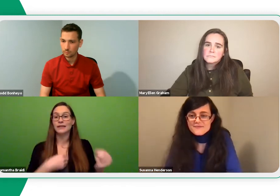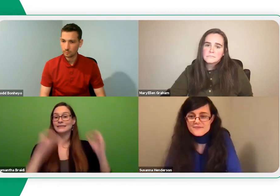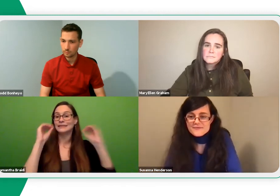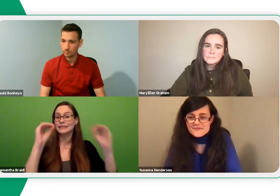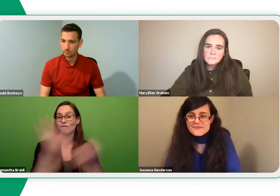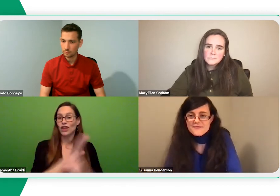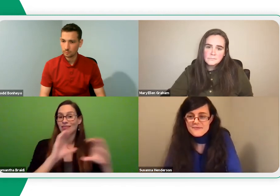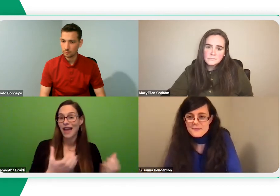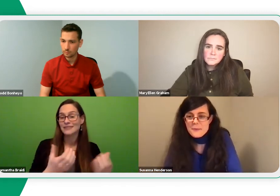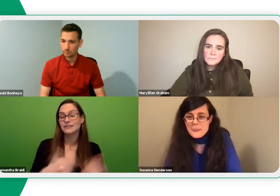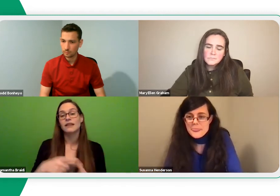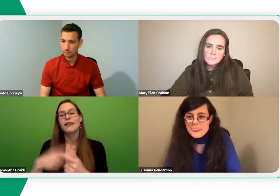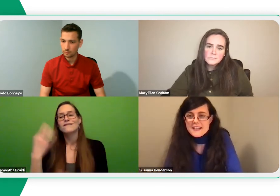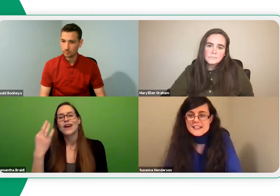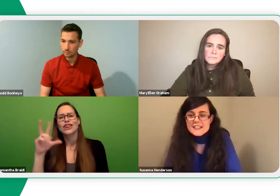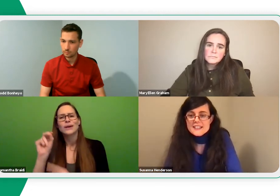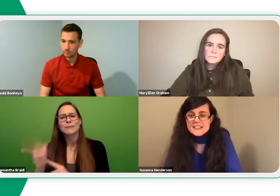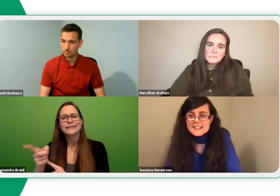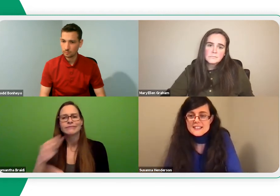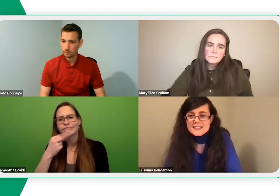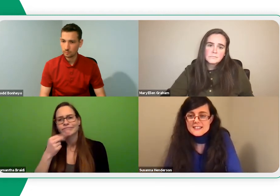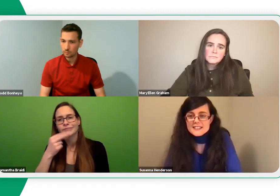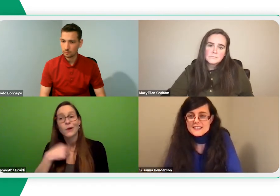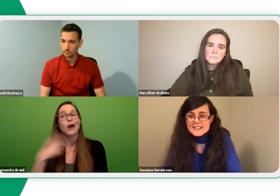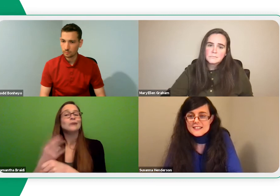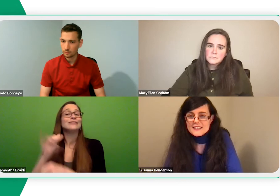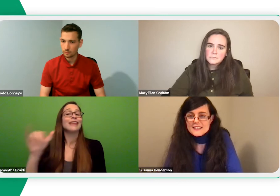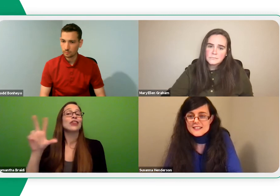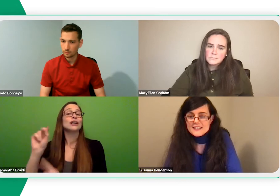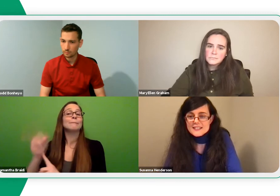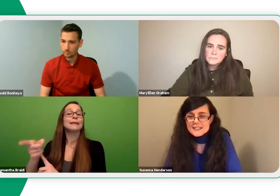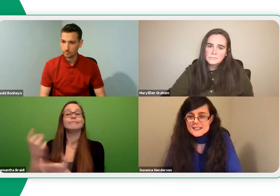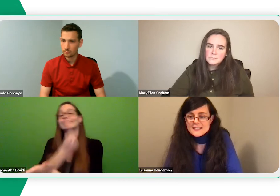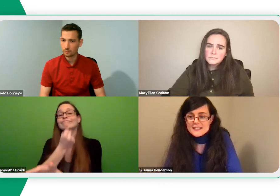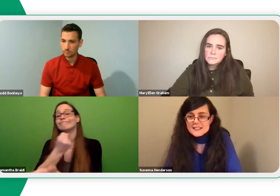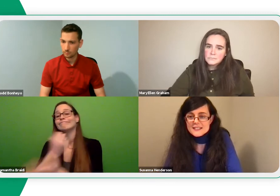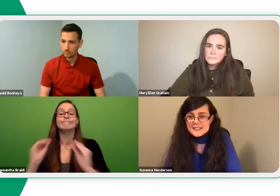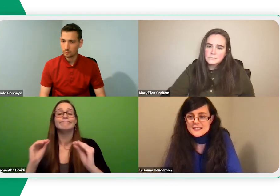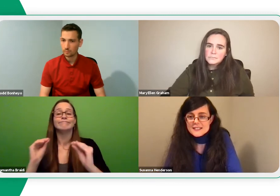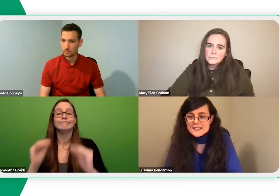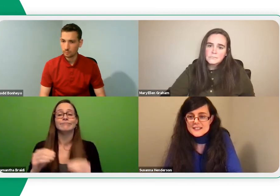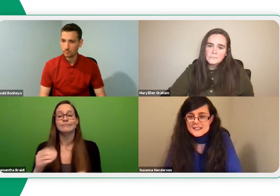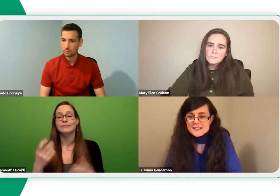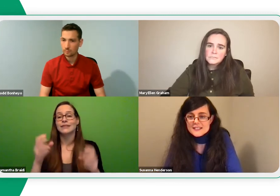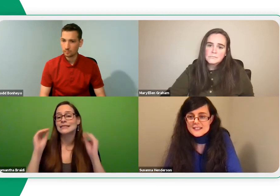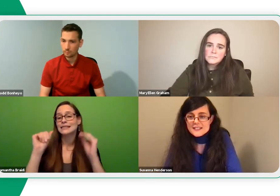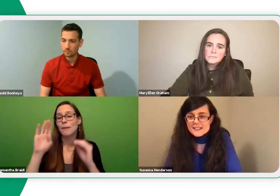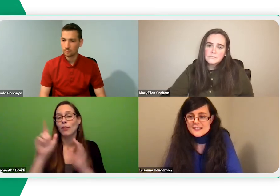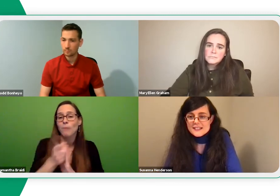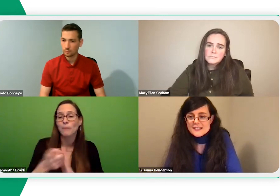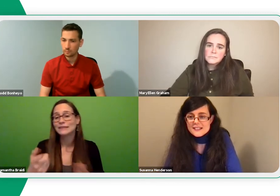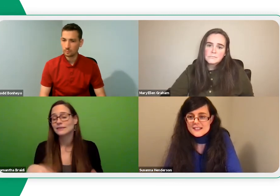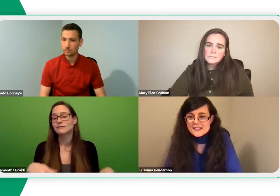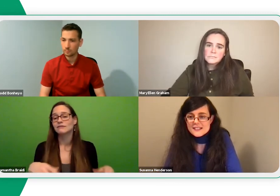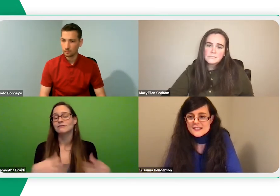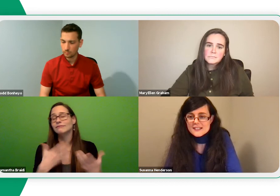class schedule. If it's a block schedule and I teach full class on Monday or Wednesday, then maybe I can take 30 minutes out of that block schedule to